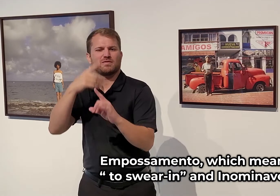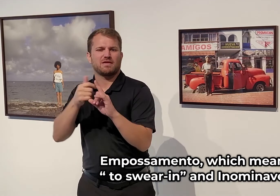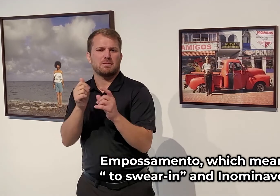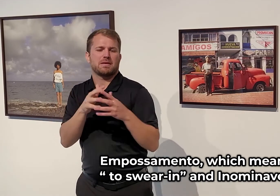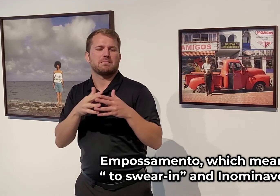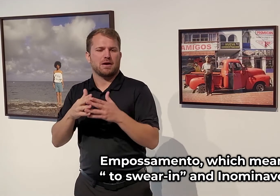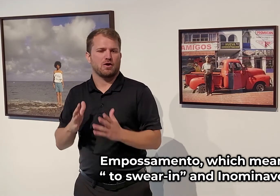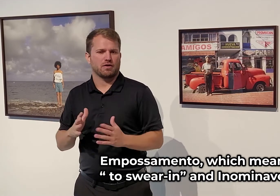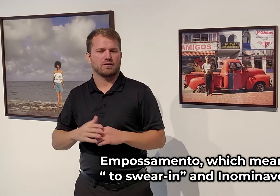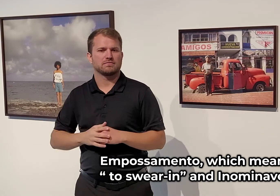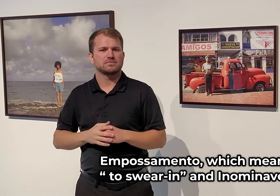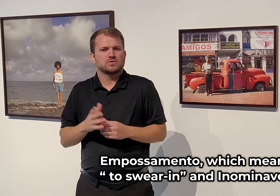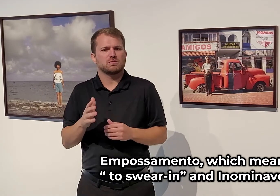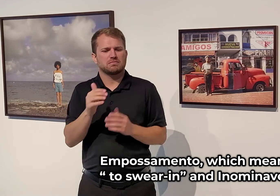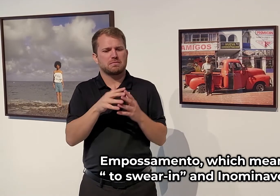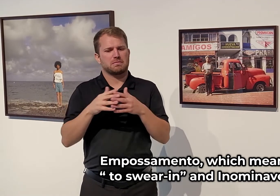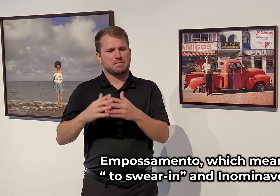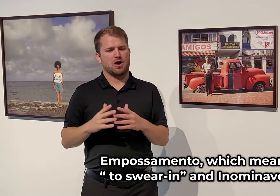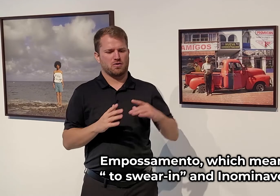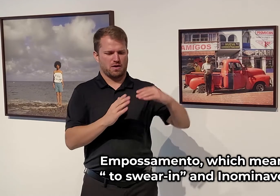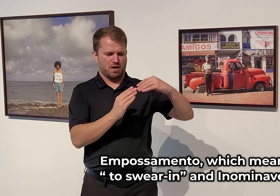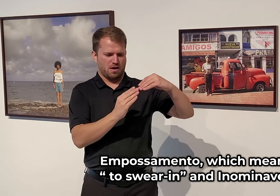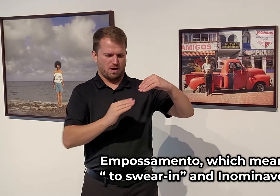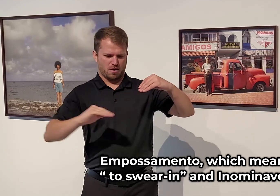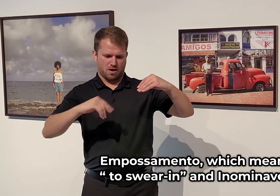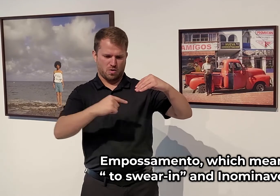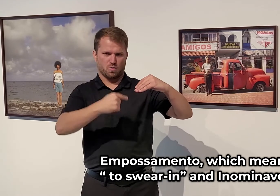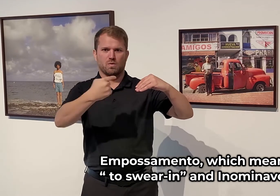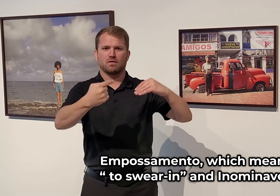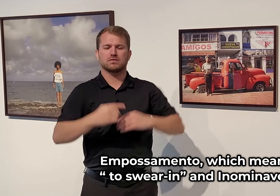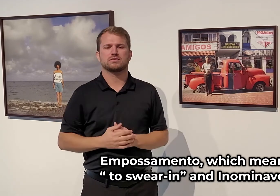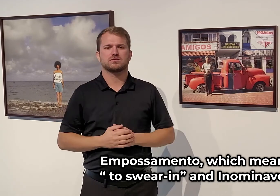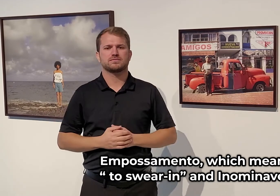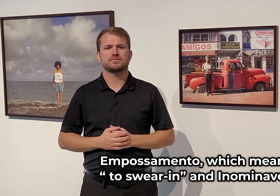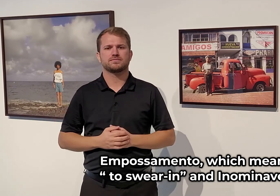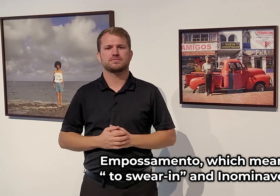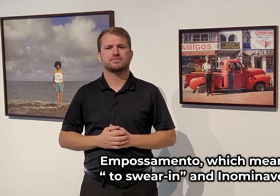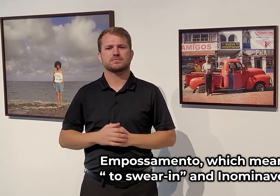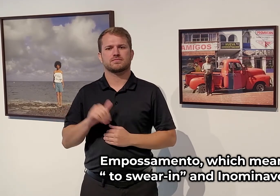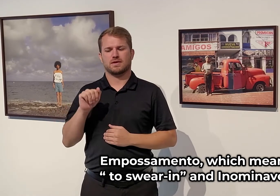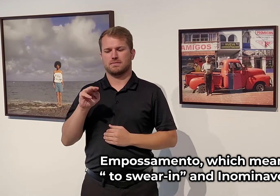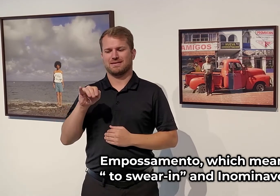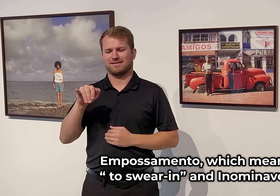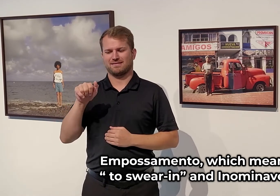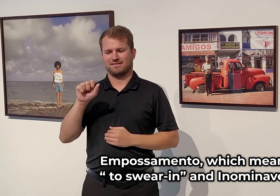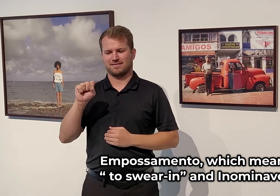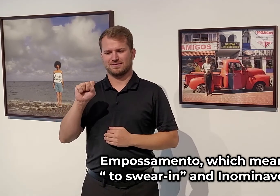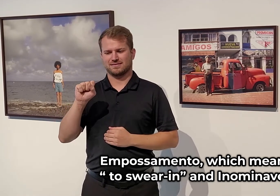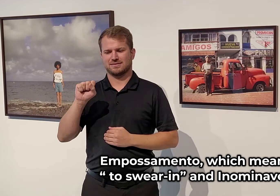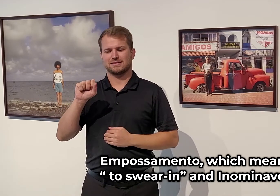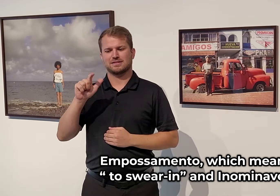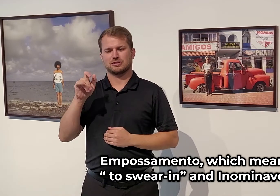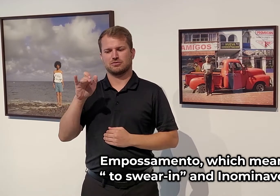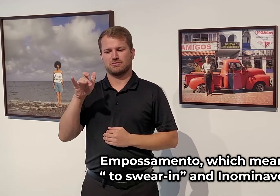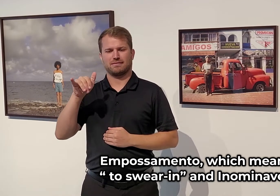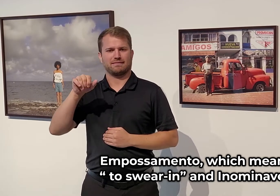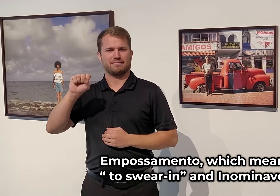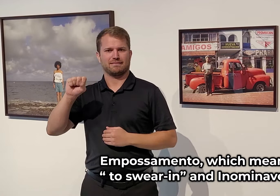the Americas. He began in Minas Gerais in southeastern Brazil and